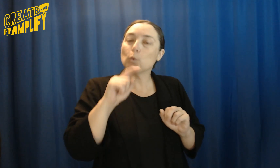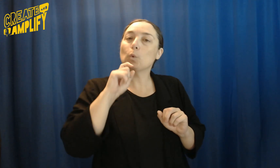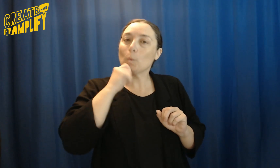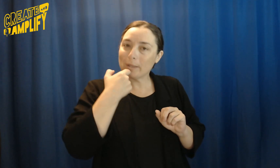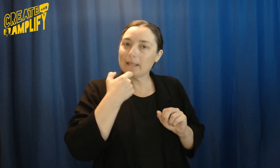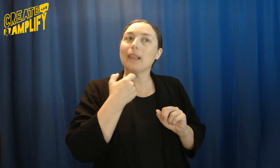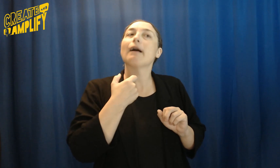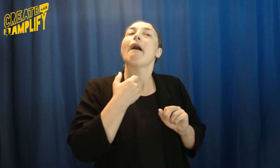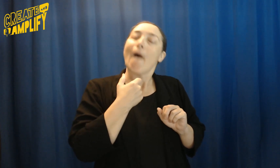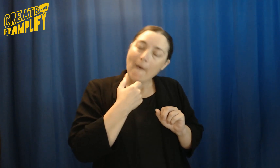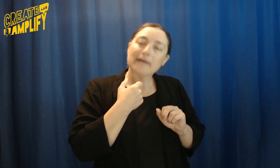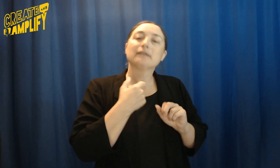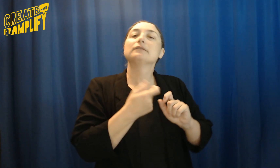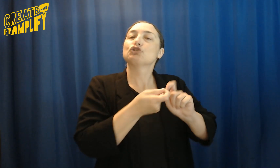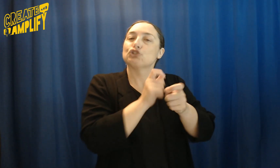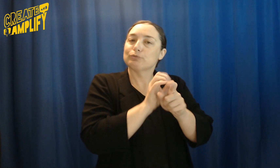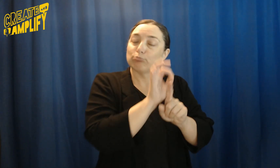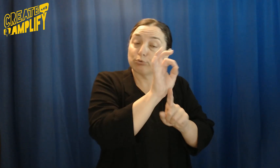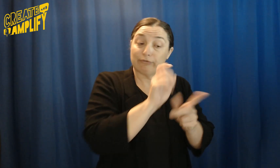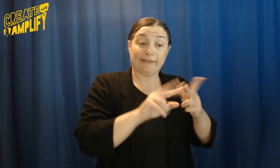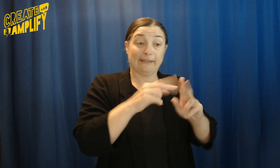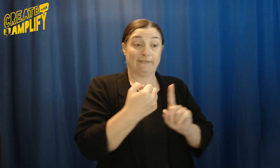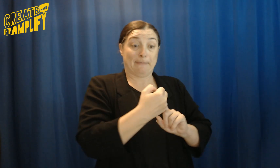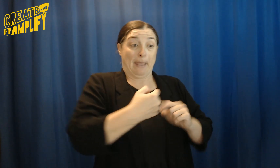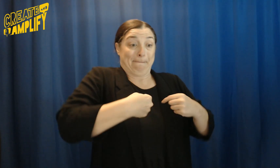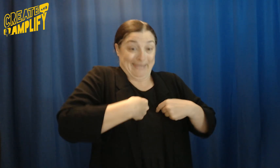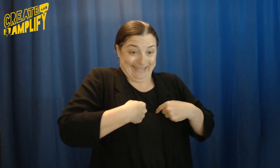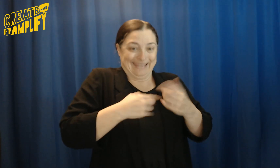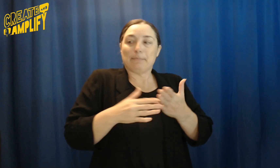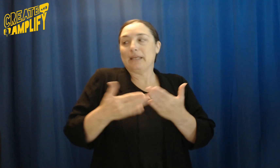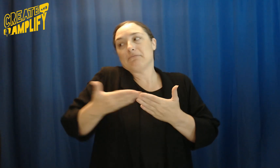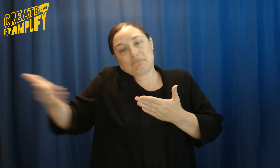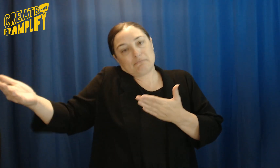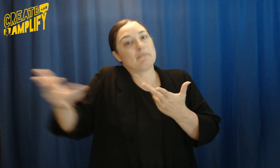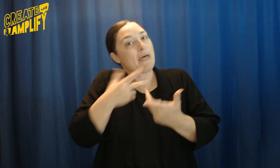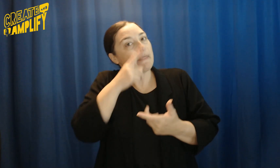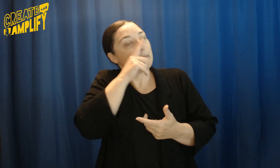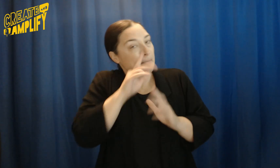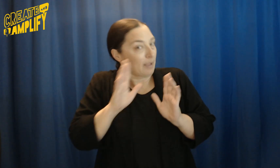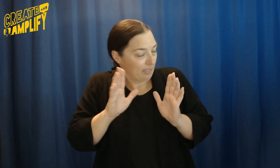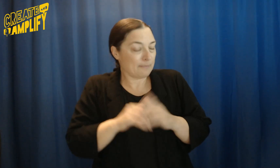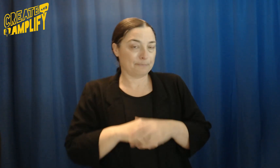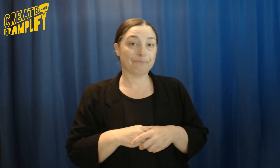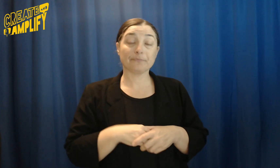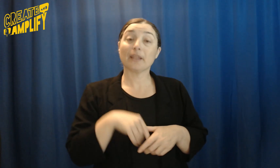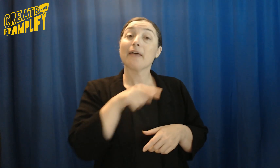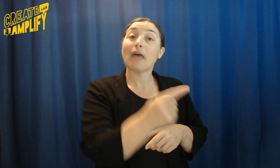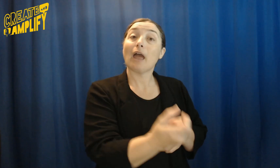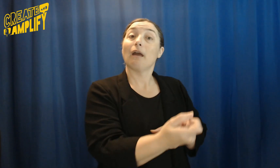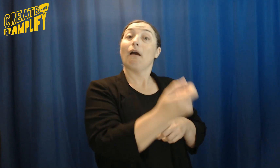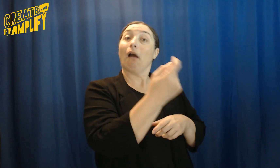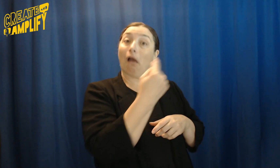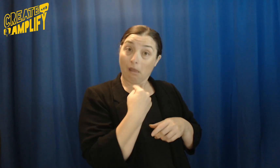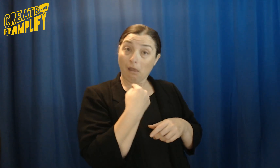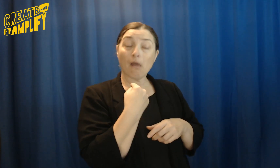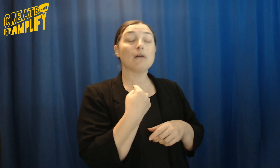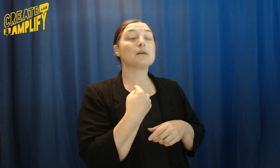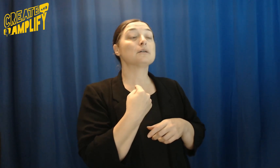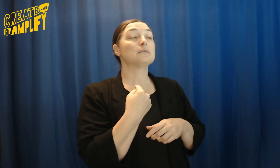on board, because if it's impacting me, it's definitely impacting other people. And they wrote back and they were really